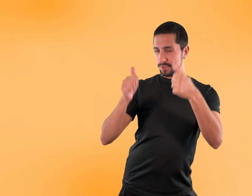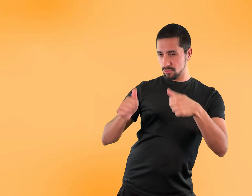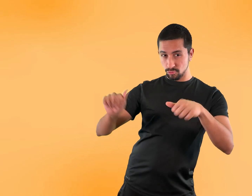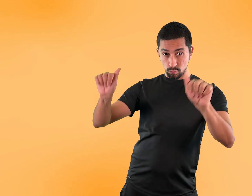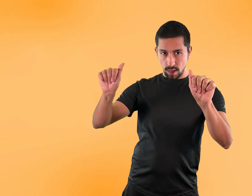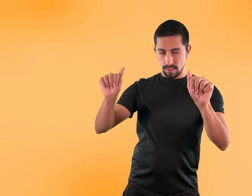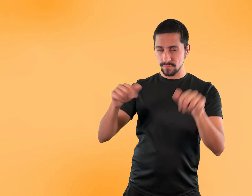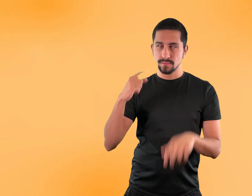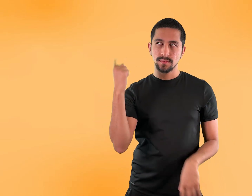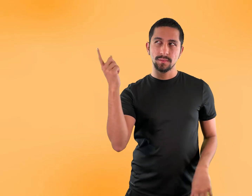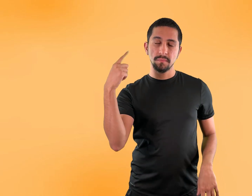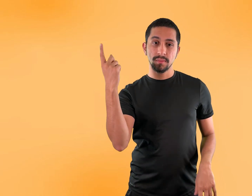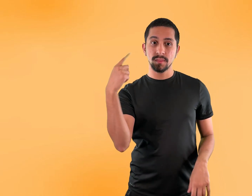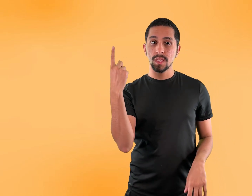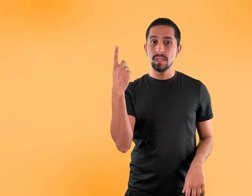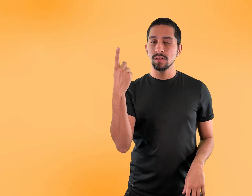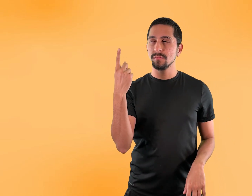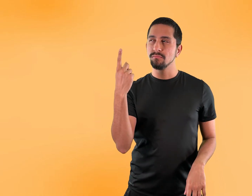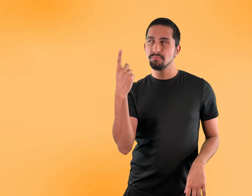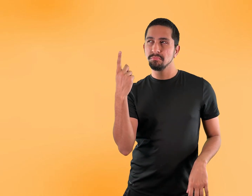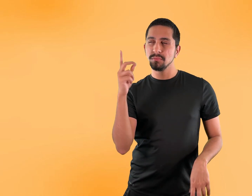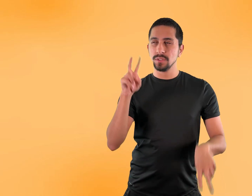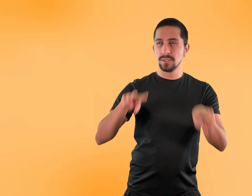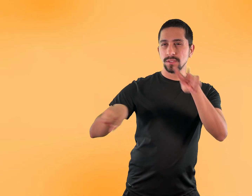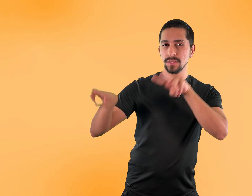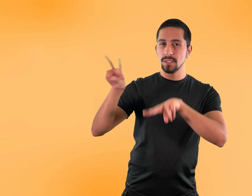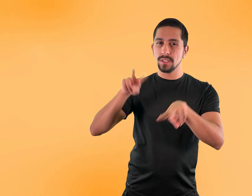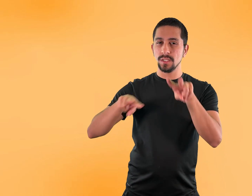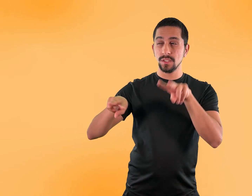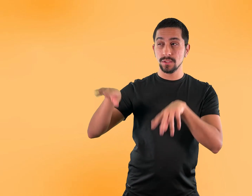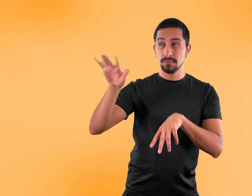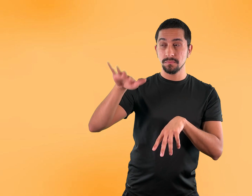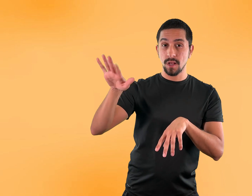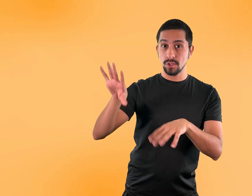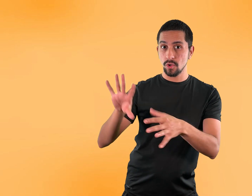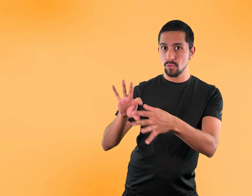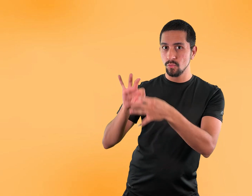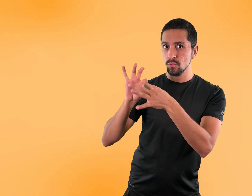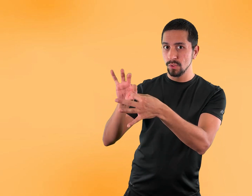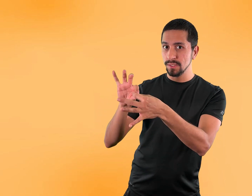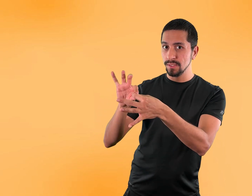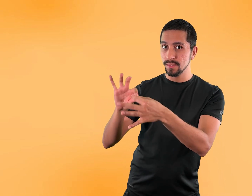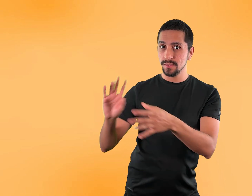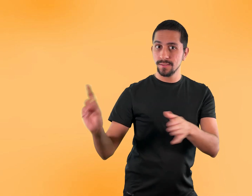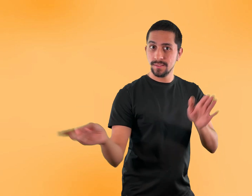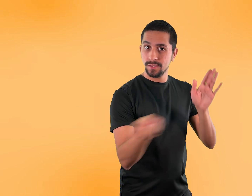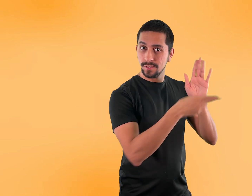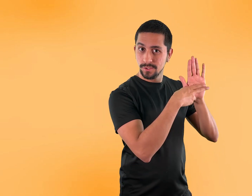Let's try something you would see spelled. A brand.